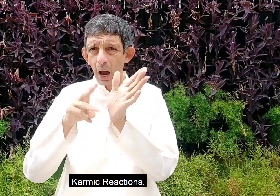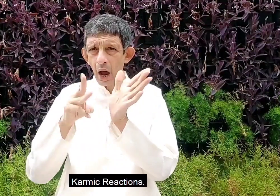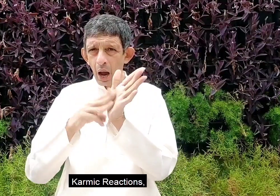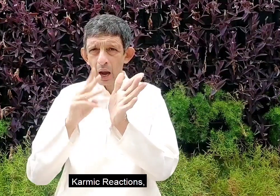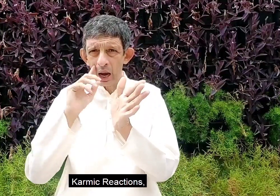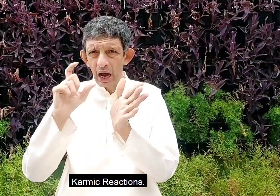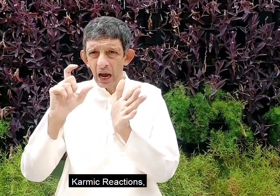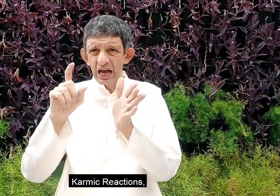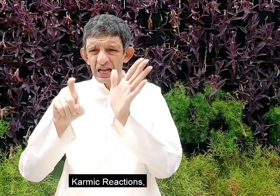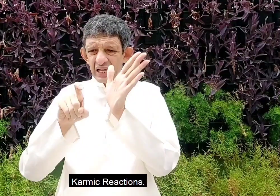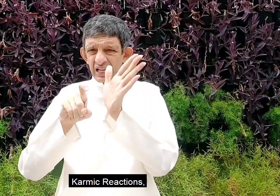Karmic reactions.